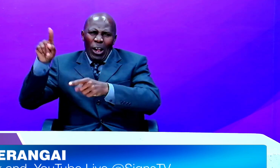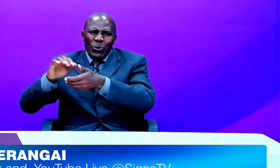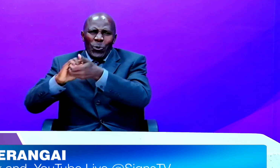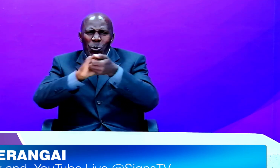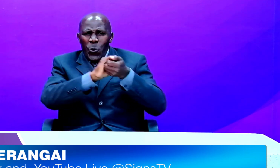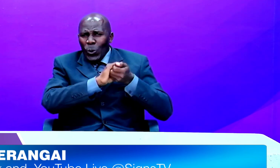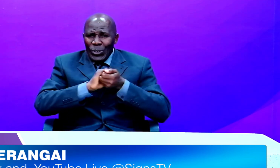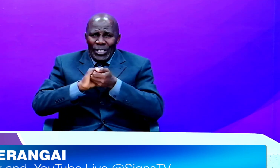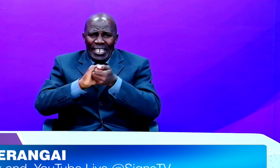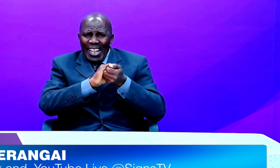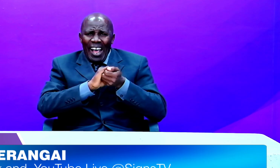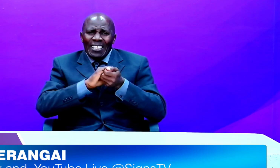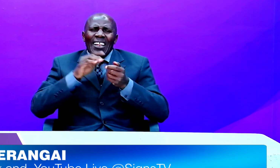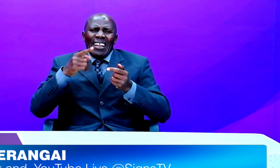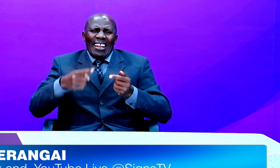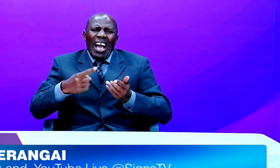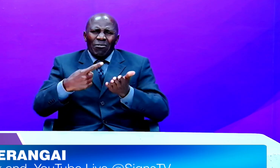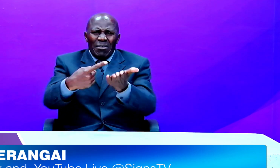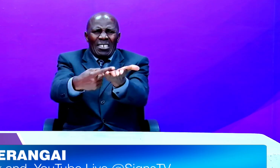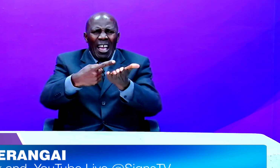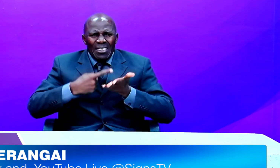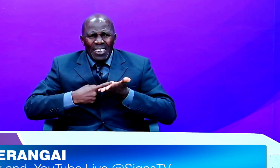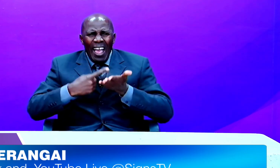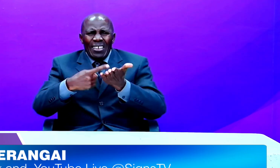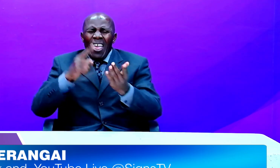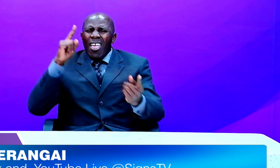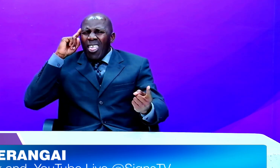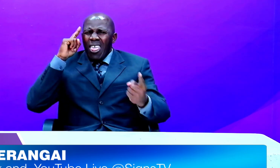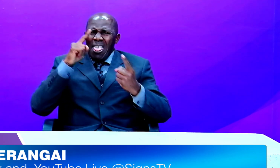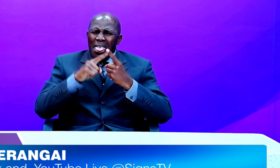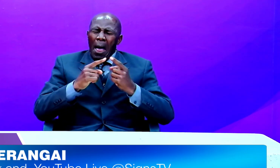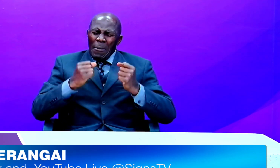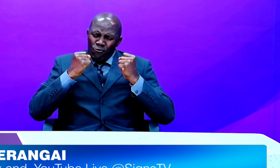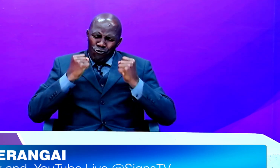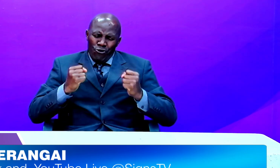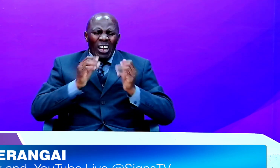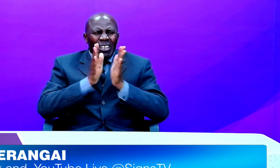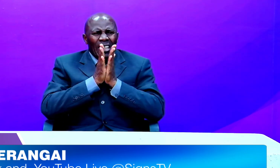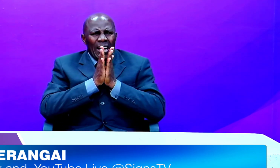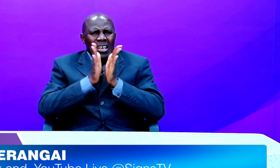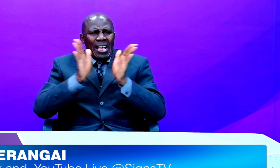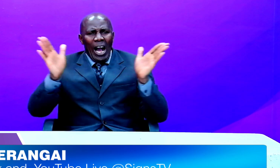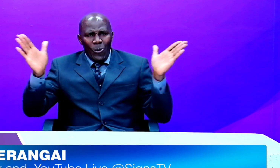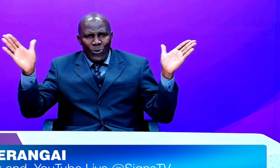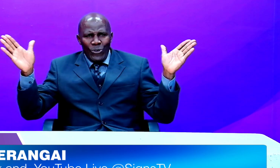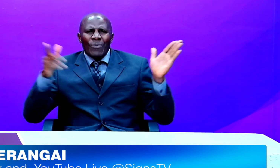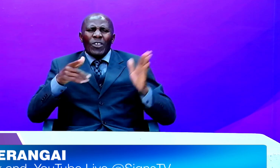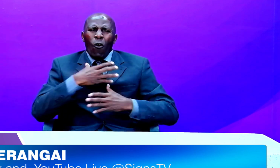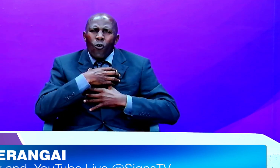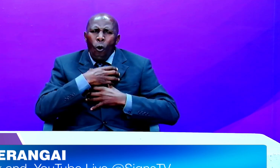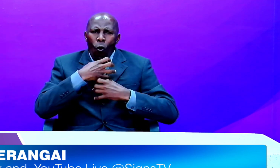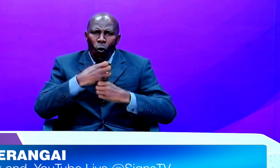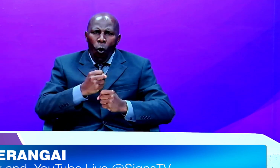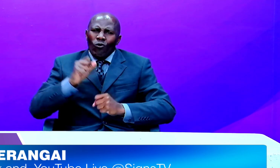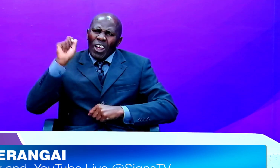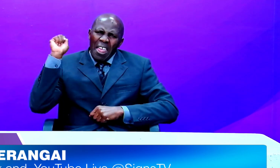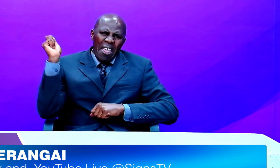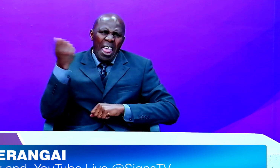The Independent Electoral and Boundaries Commission, IEBC, has pledged to engage various stakeholders